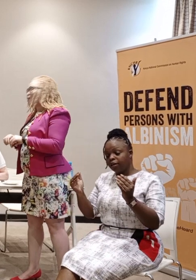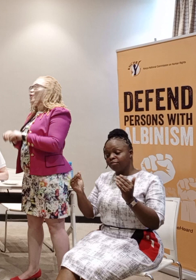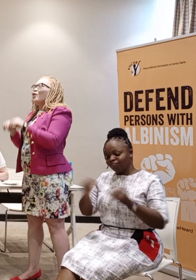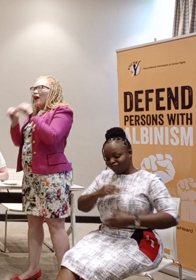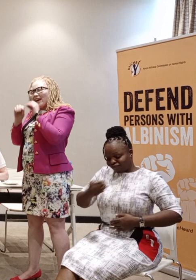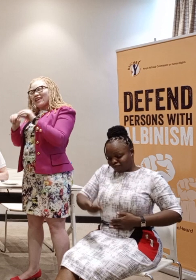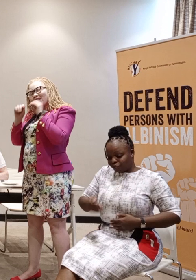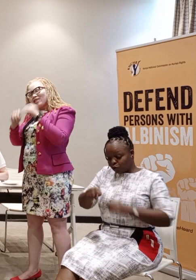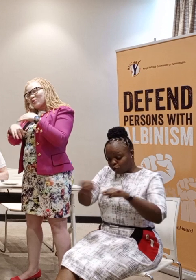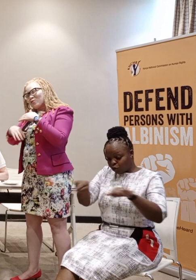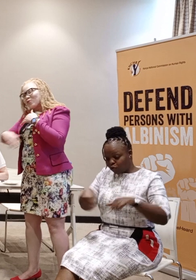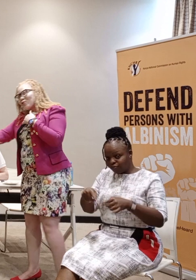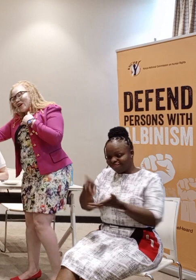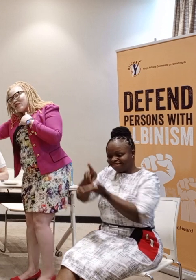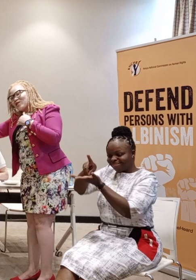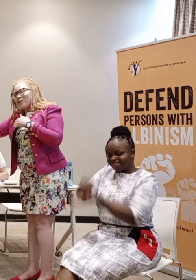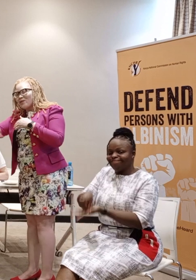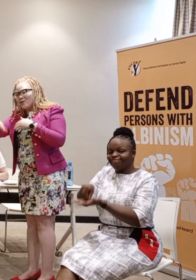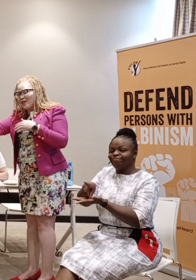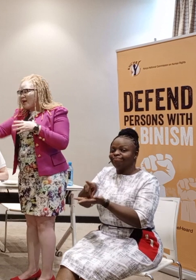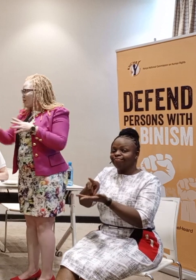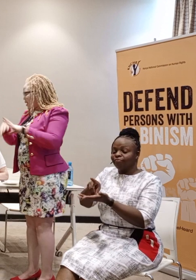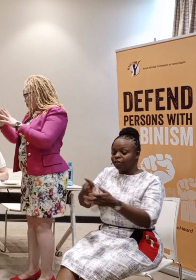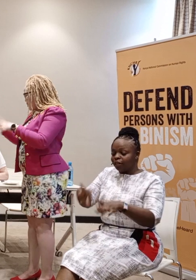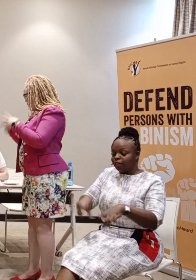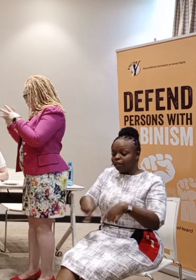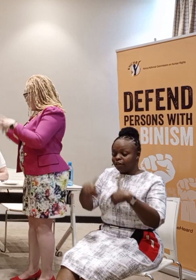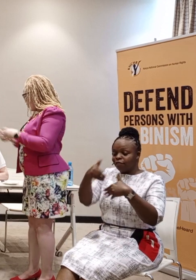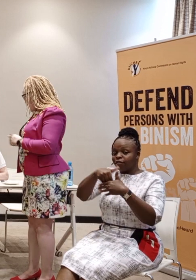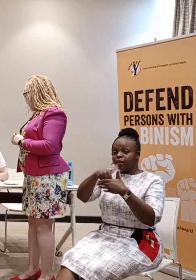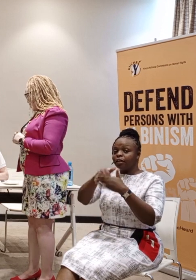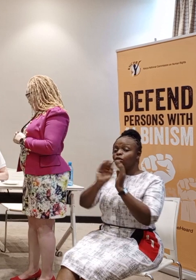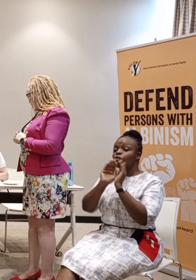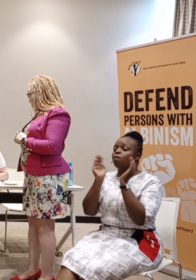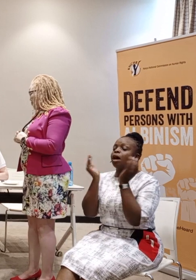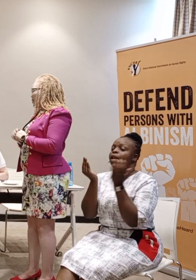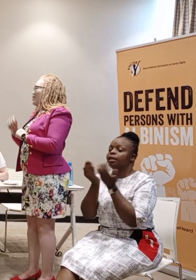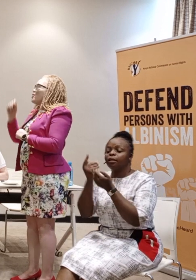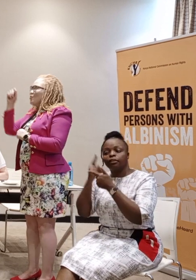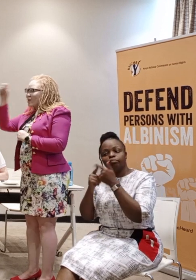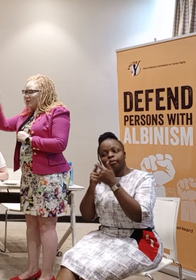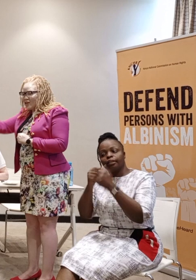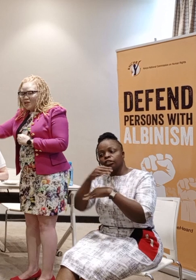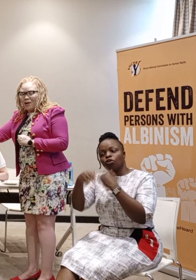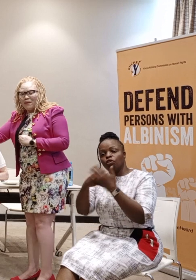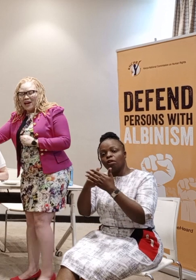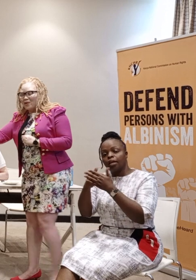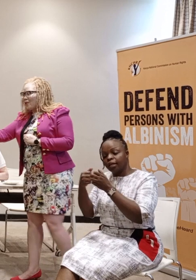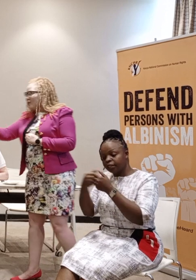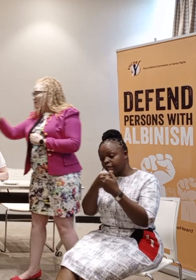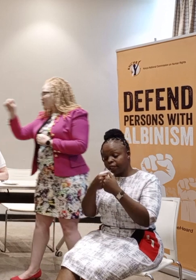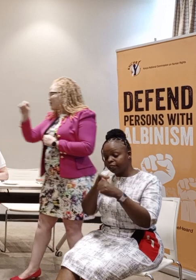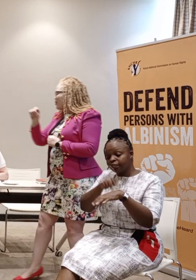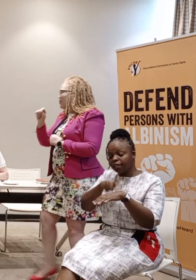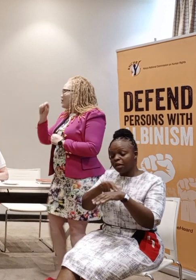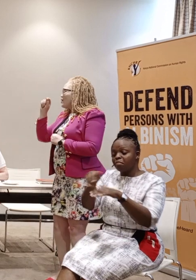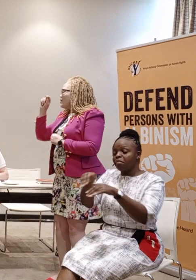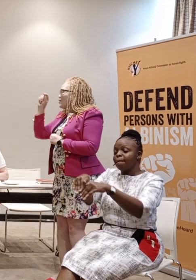Sawa? Hata ile unaishi kwa dunia, una experience all the challenges. Ukizikwa bado,